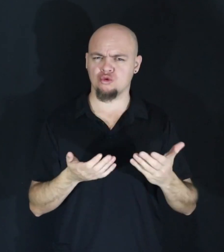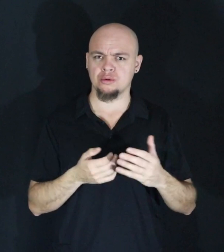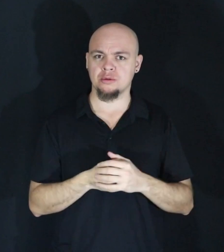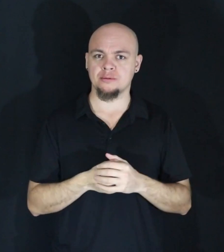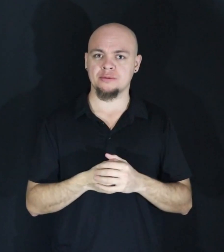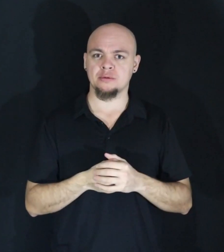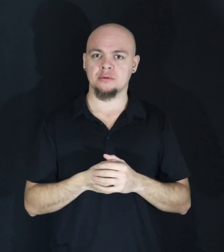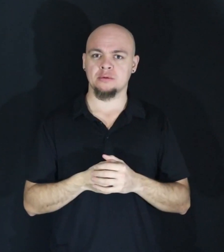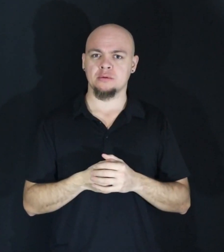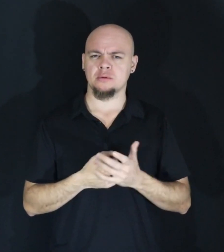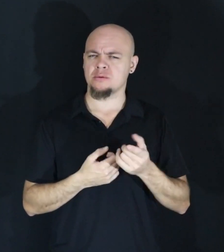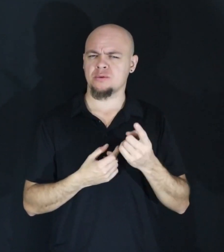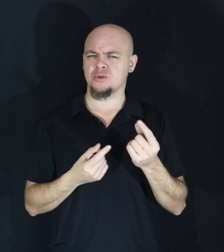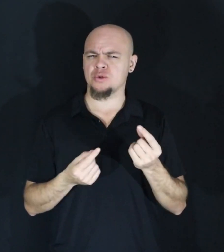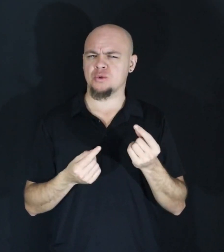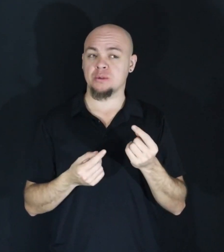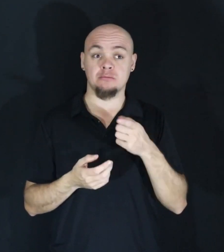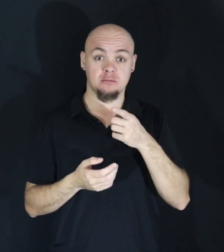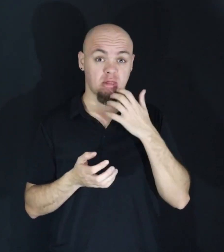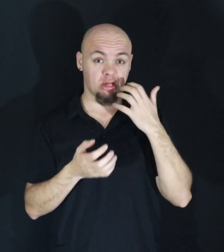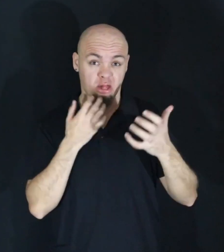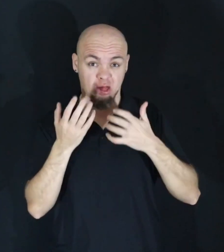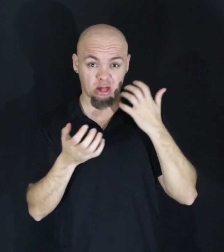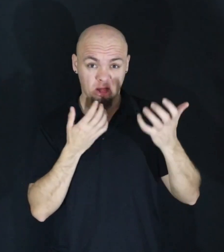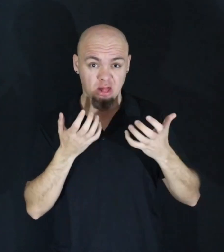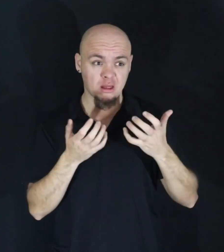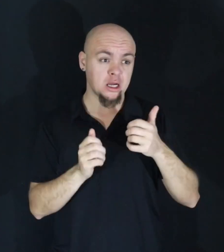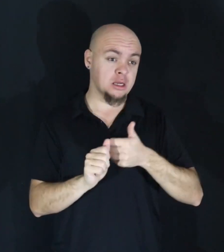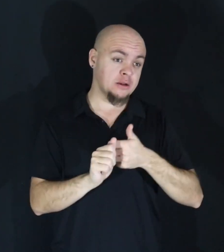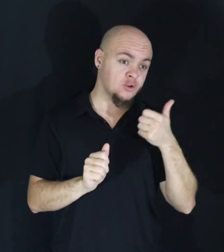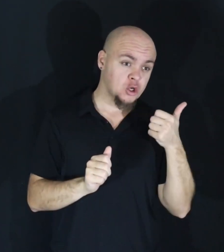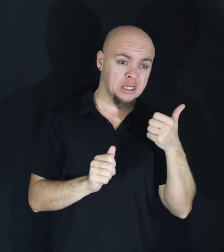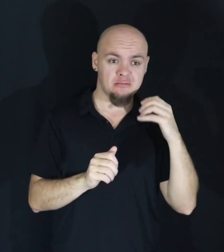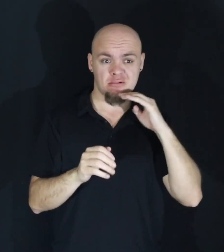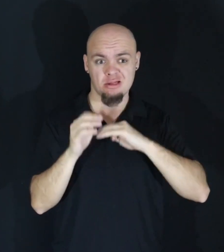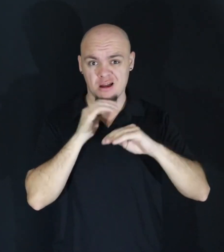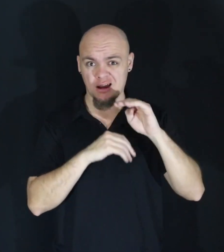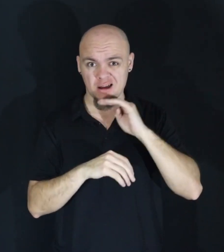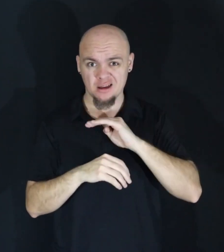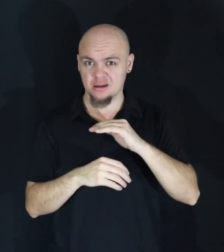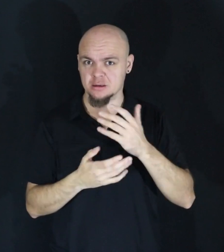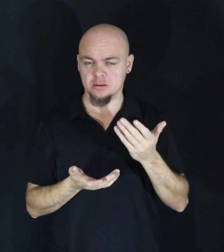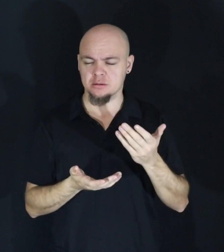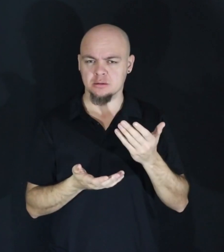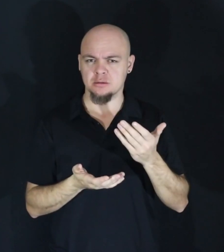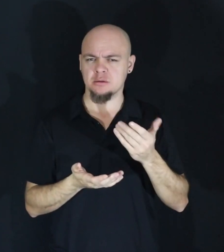And what are you doing? Are you yelling, avoiding, lying?